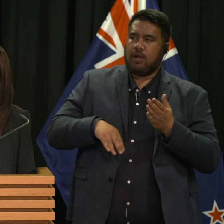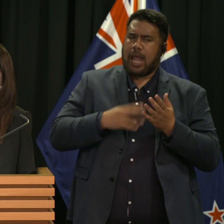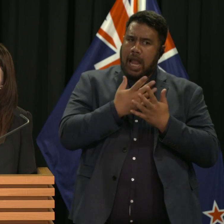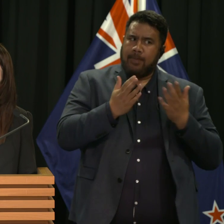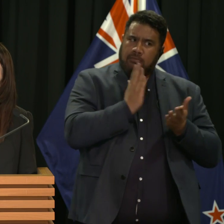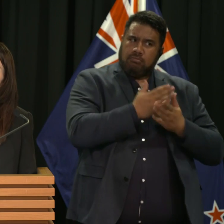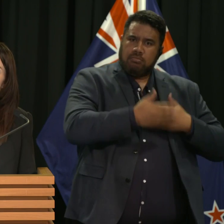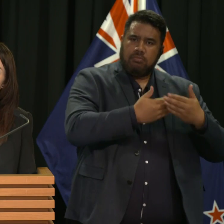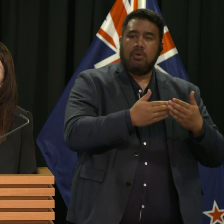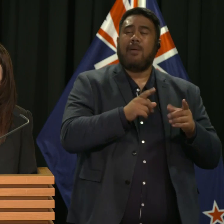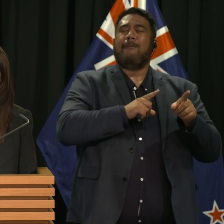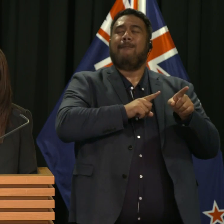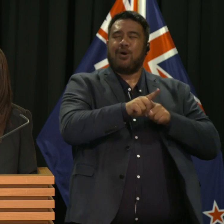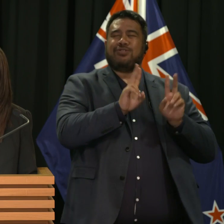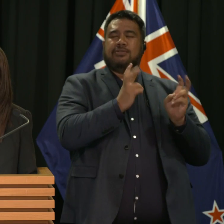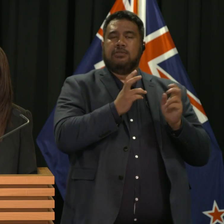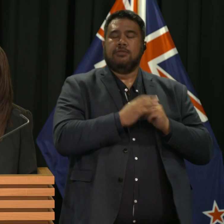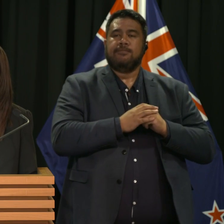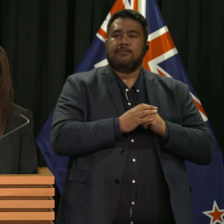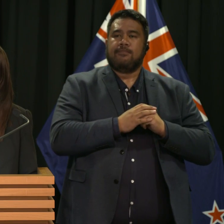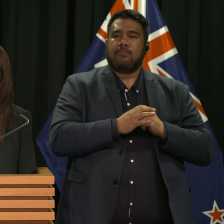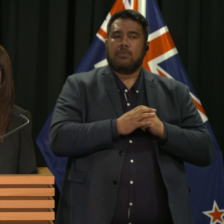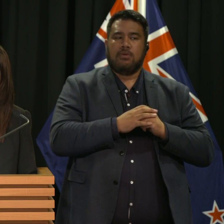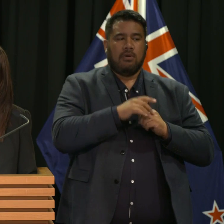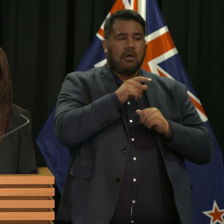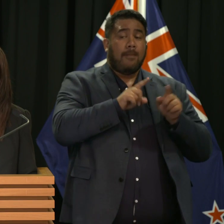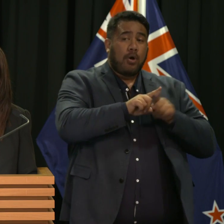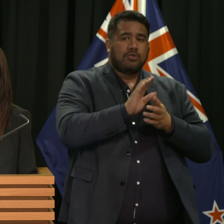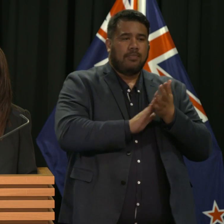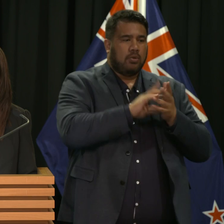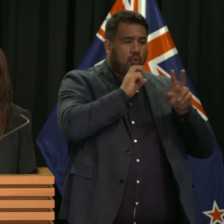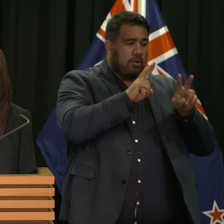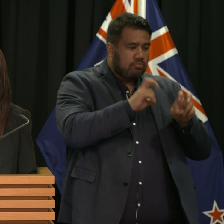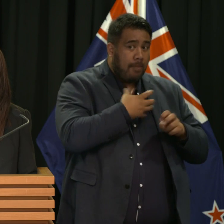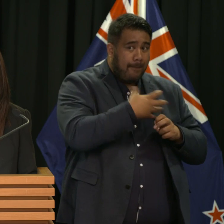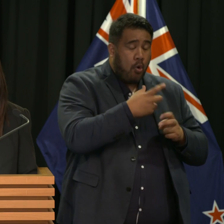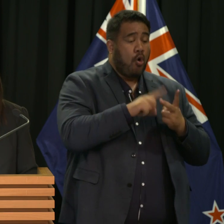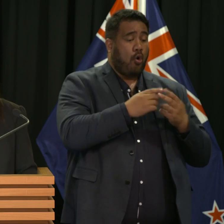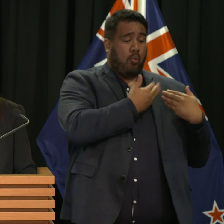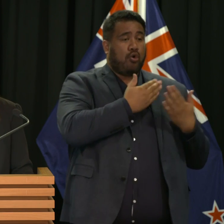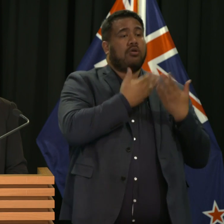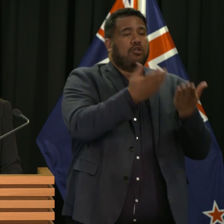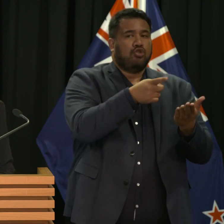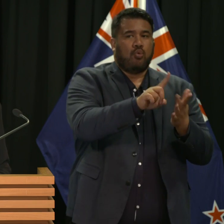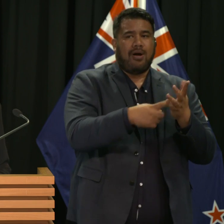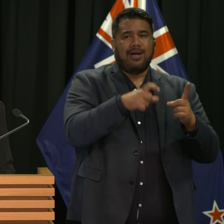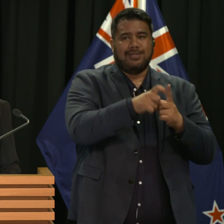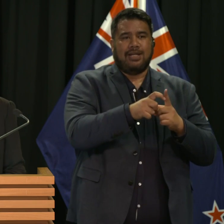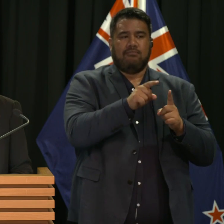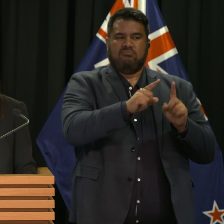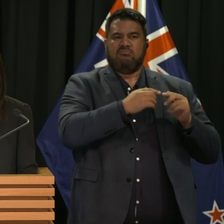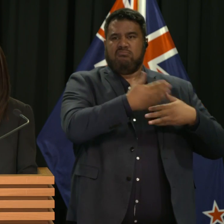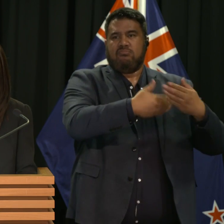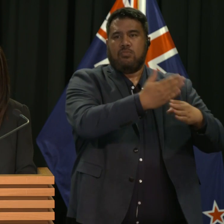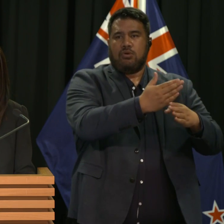They either will be subject to further investigation or added to the IRD work program. Having ruled out a